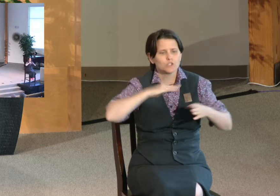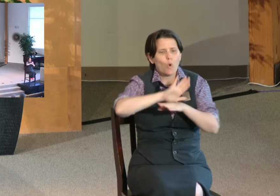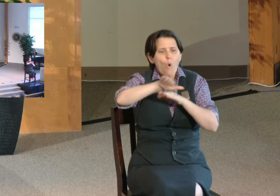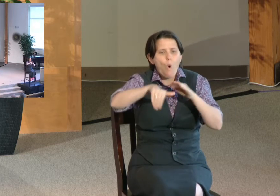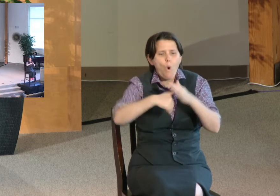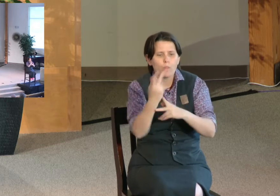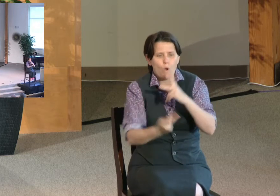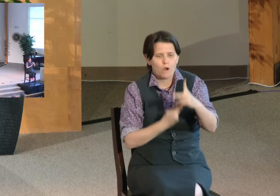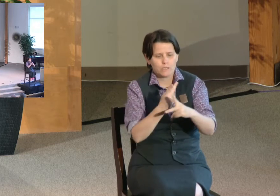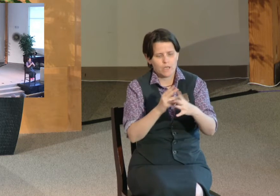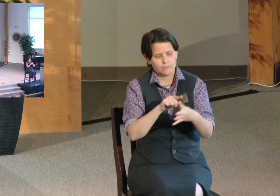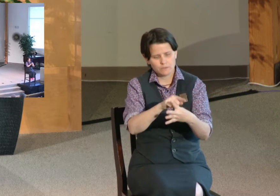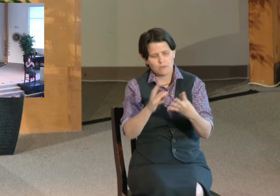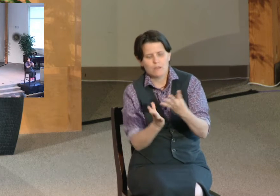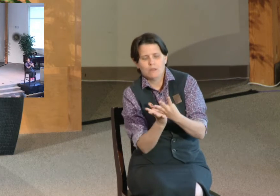crisis.